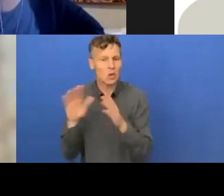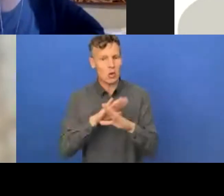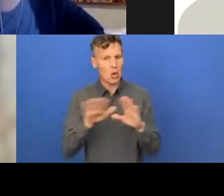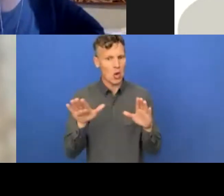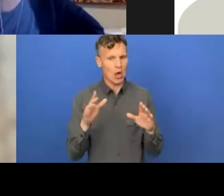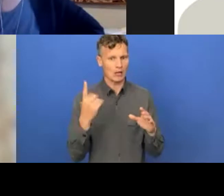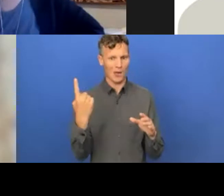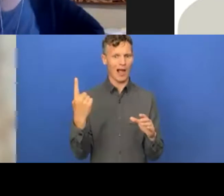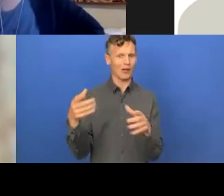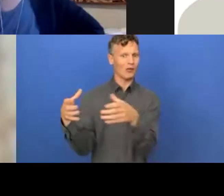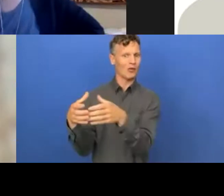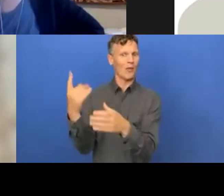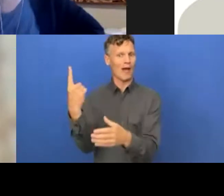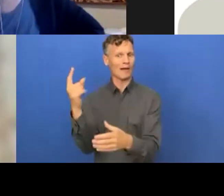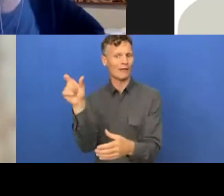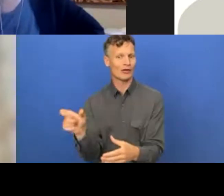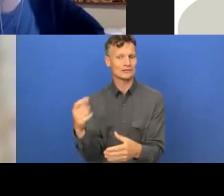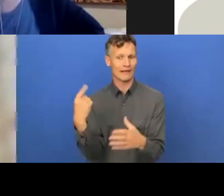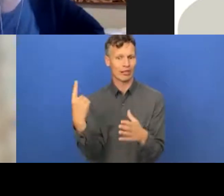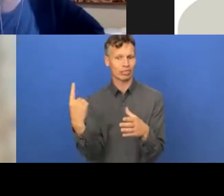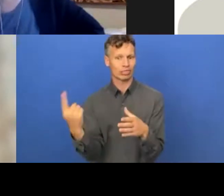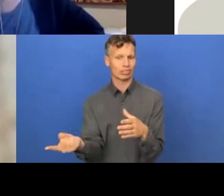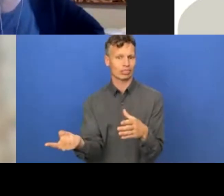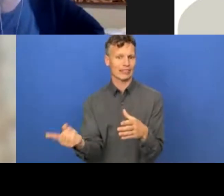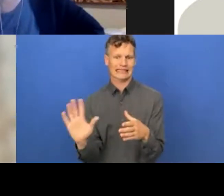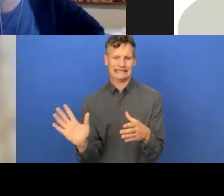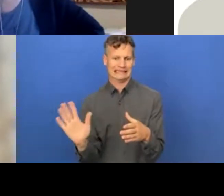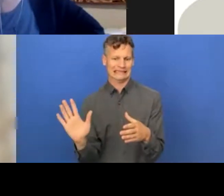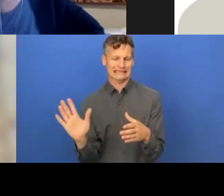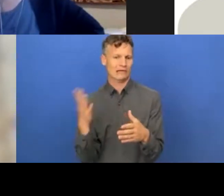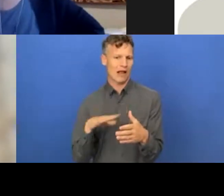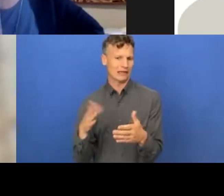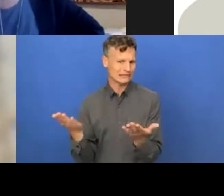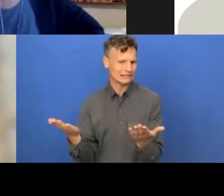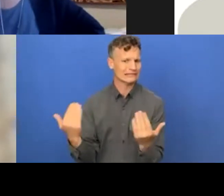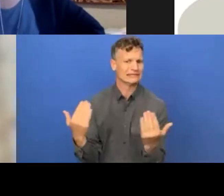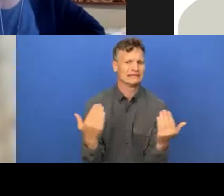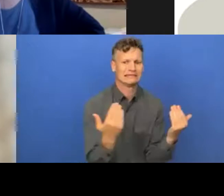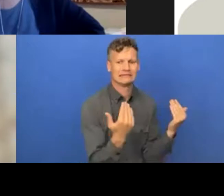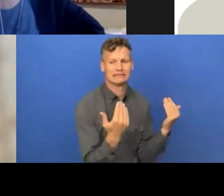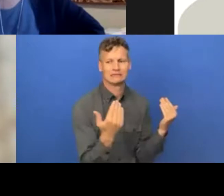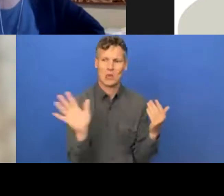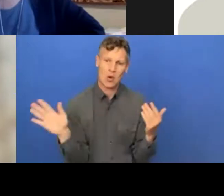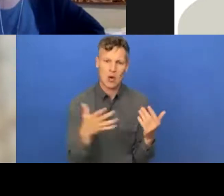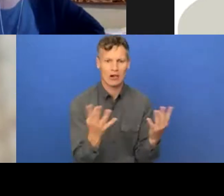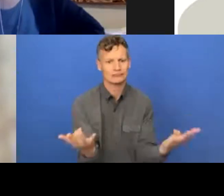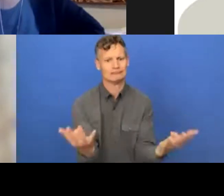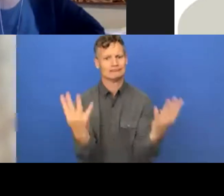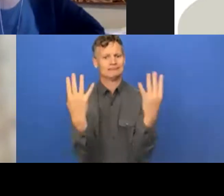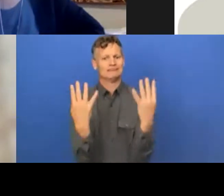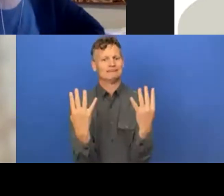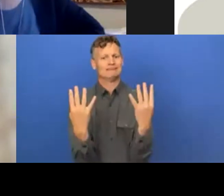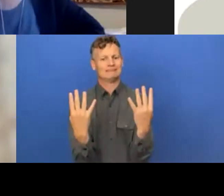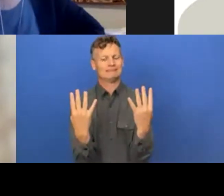to disability. But in terms of the actual research, it's also benefiting the research by helping us